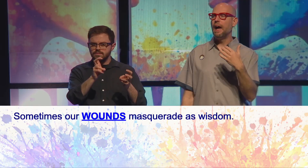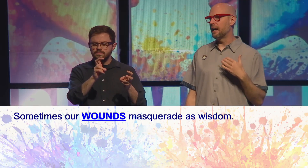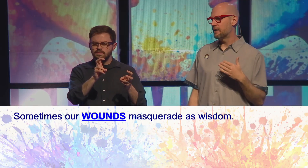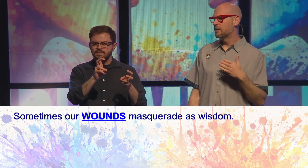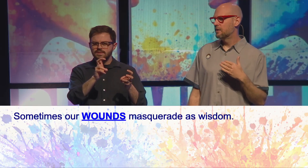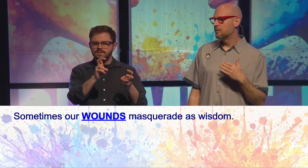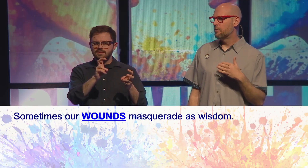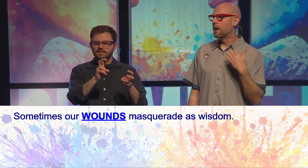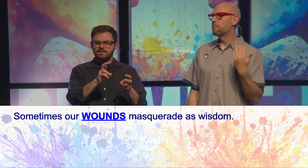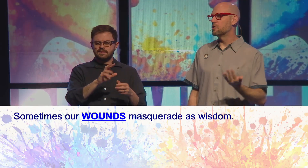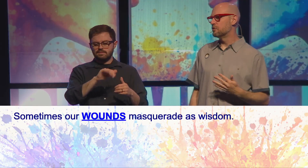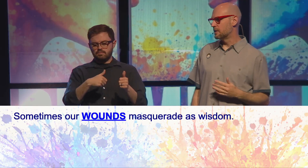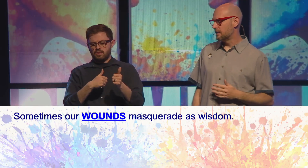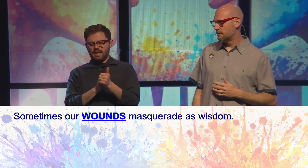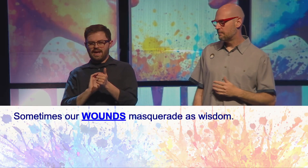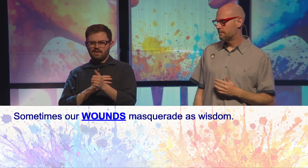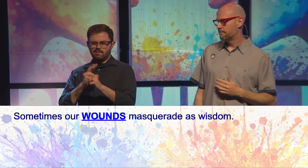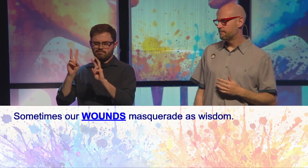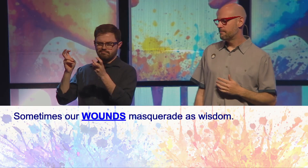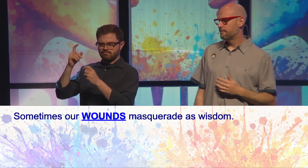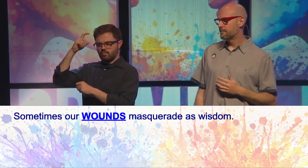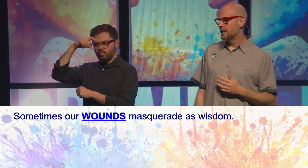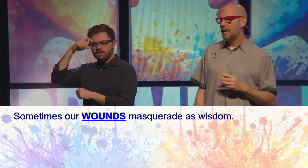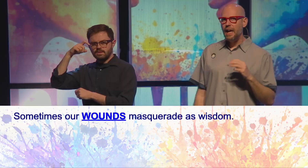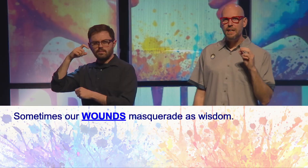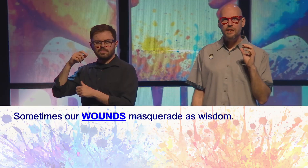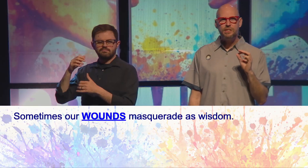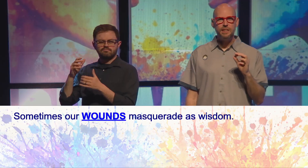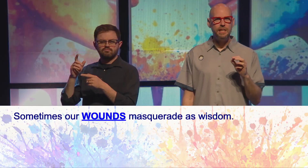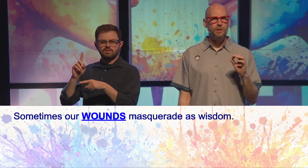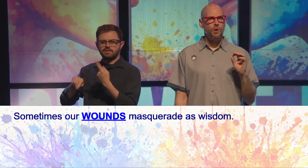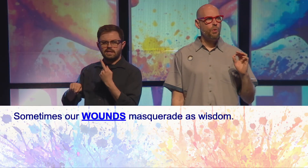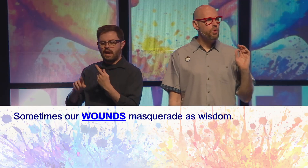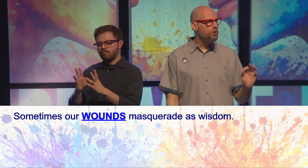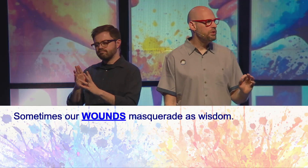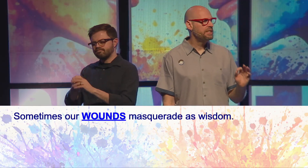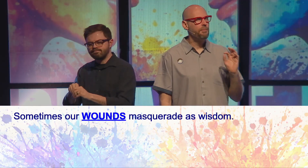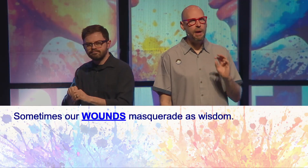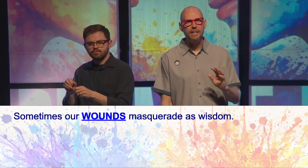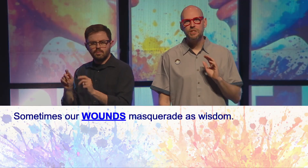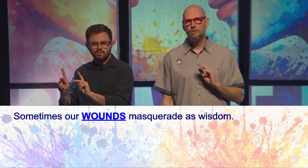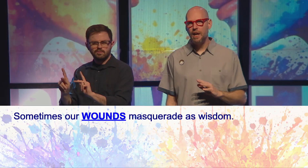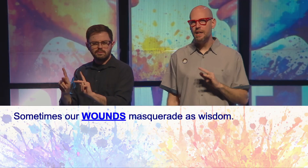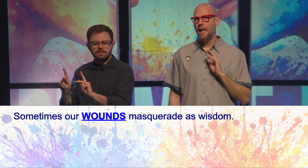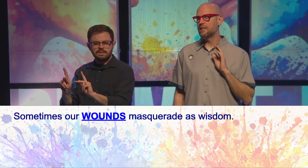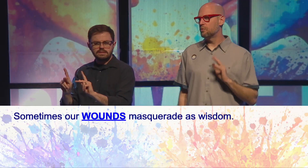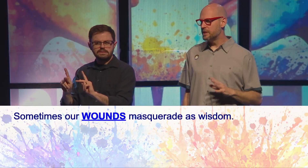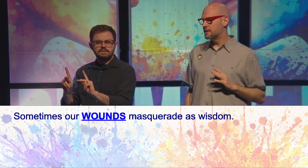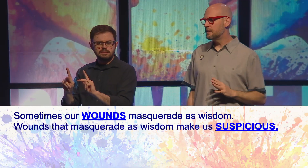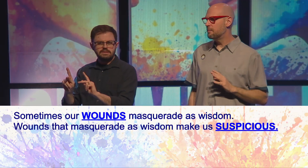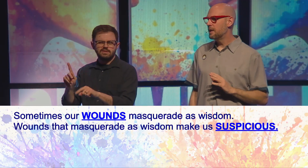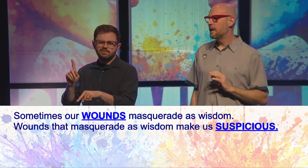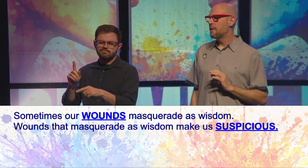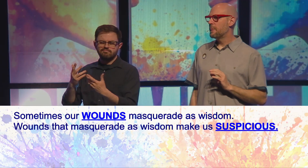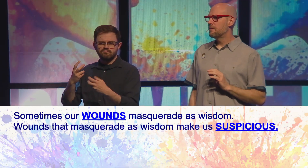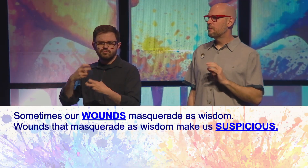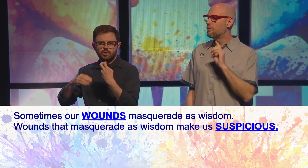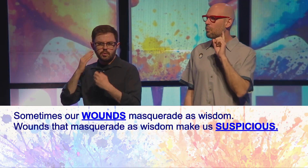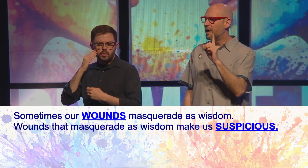us back from opportunity. And here's the thing, wounds that masquerade as